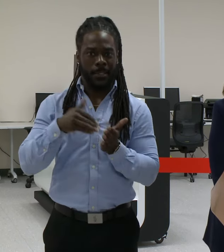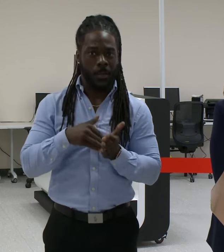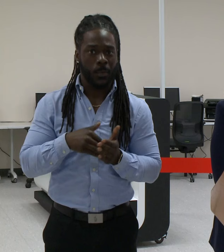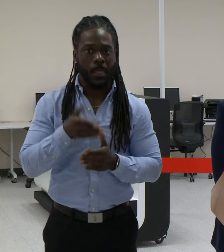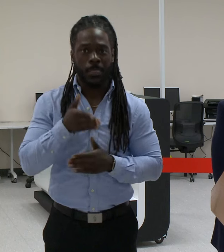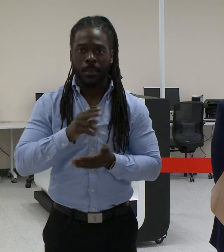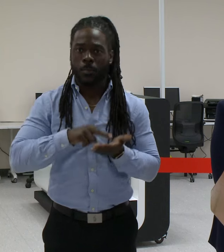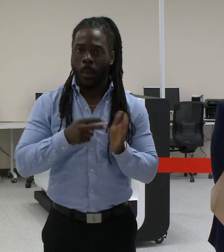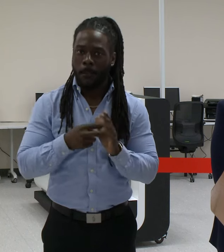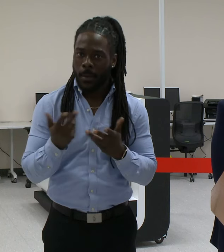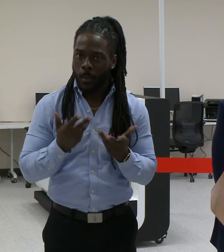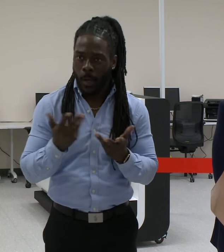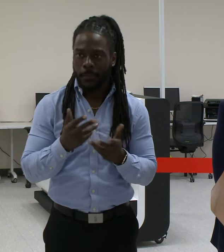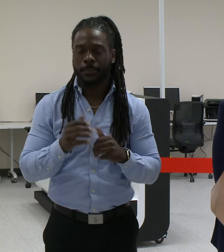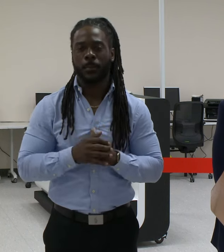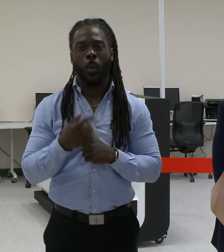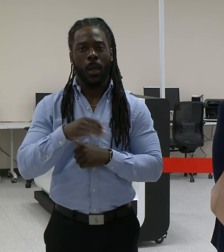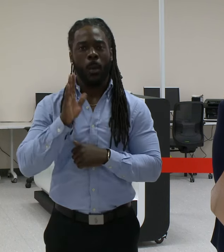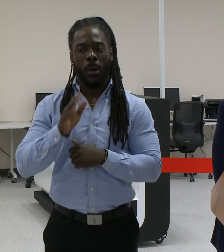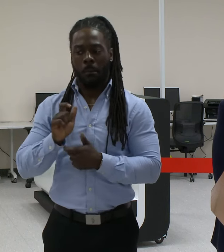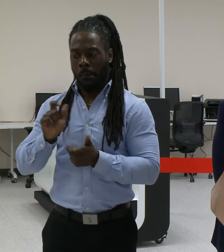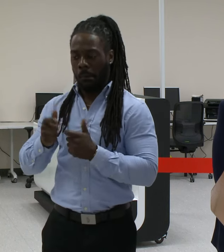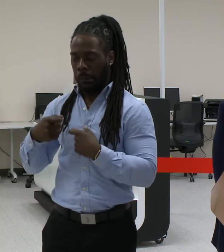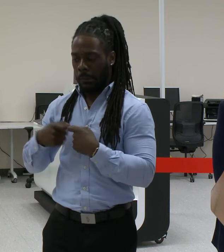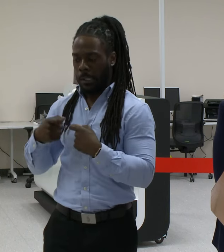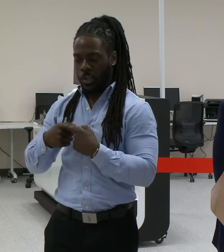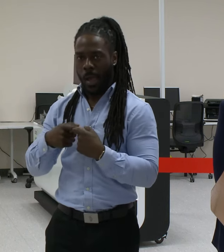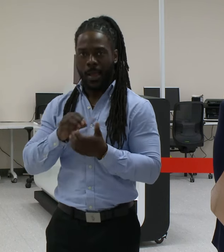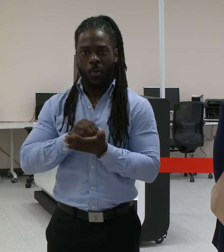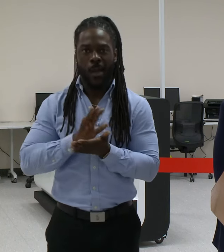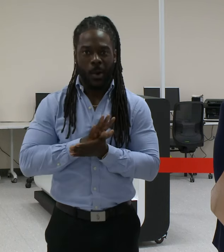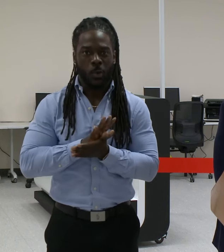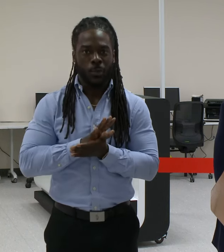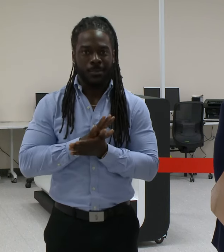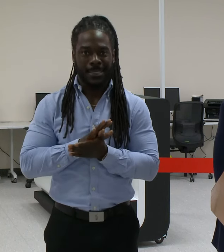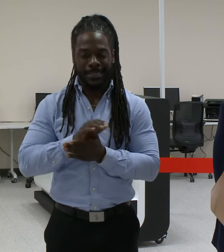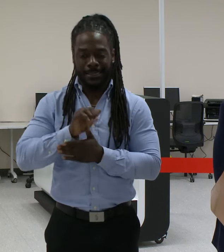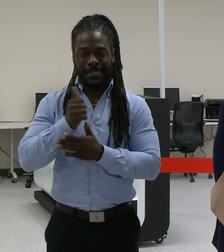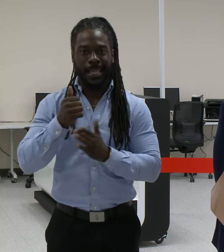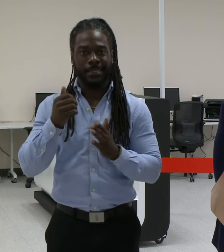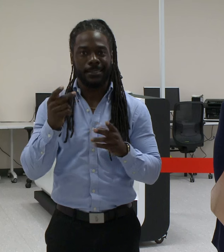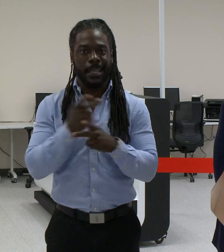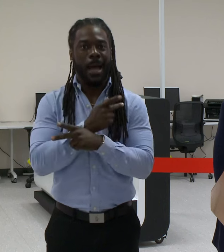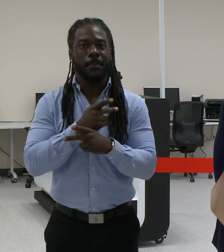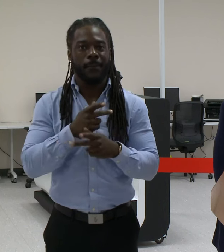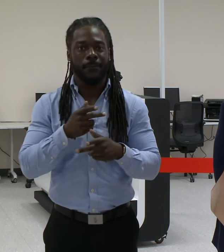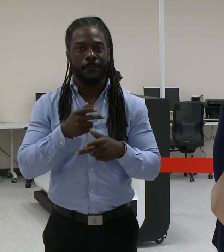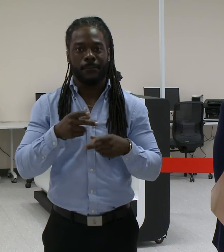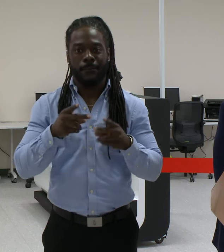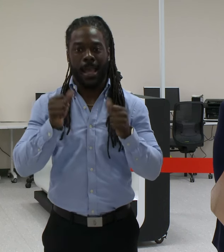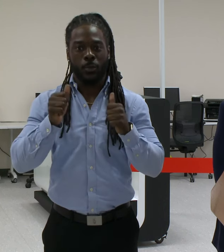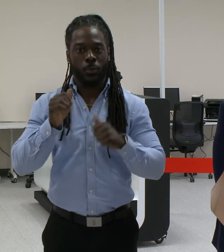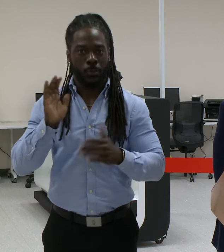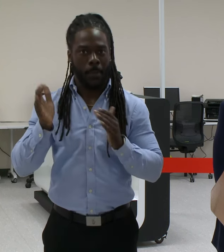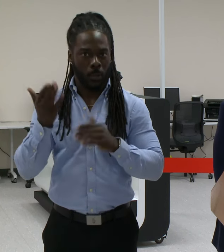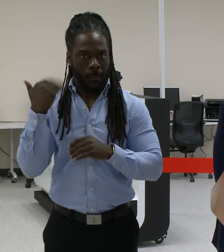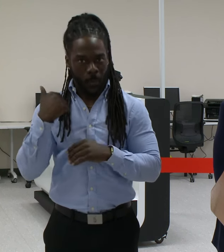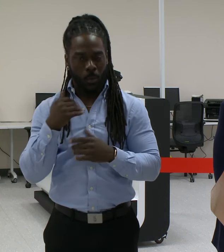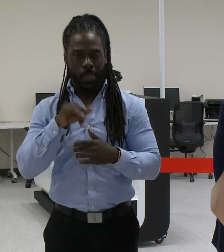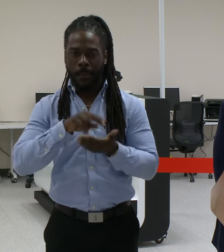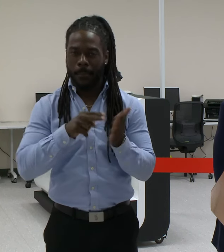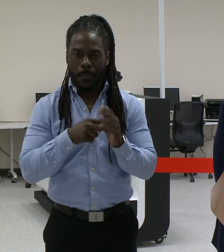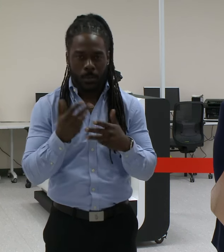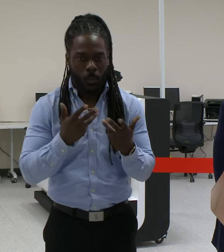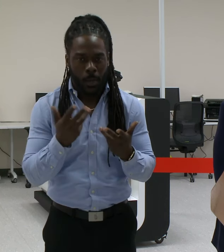will mean that we will be digitizing records 10 times faster than before. What does this mean